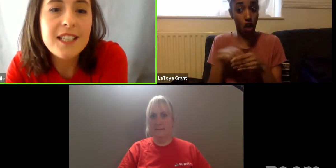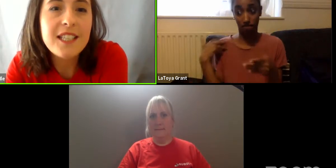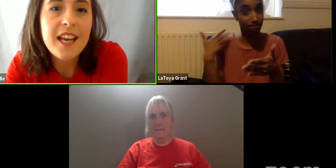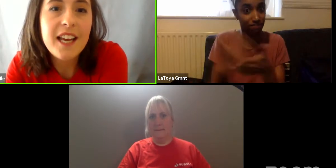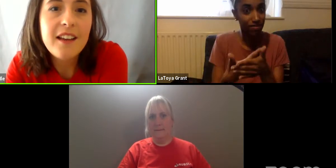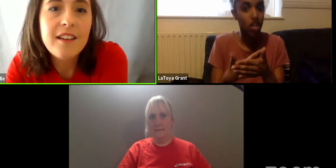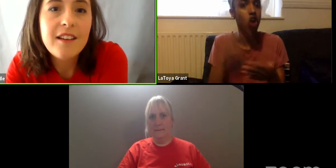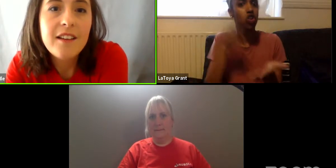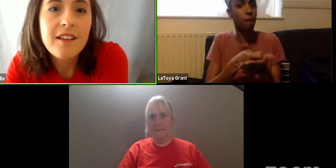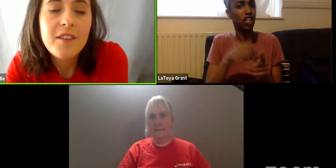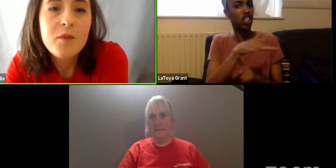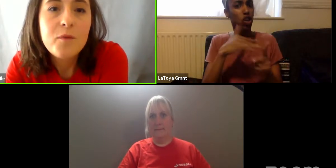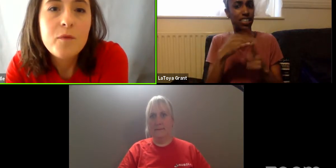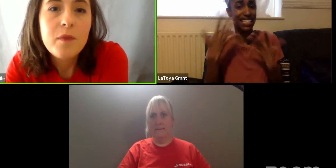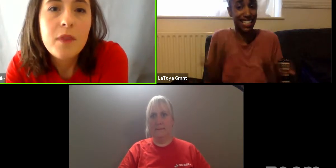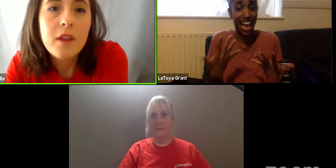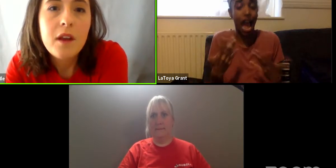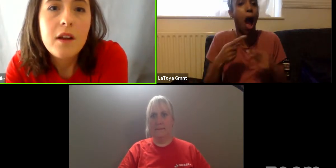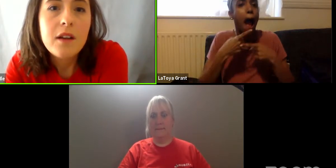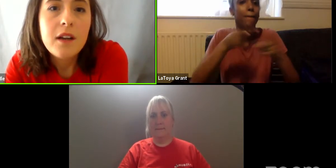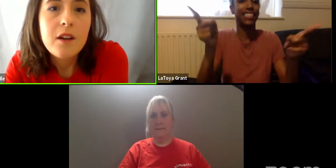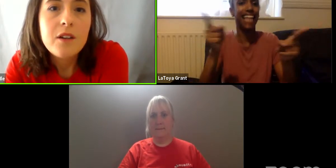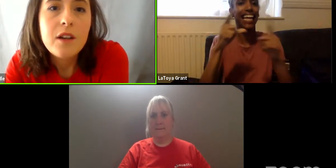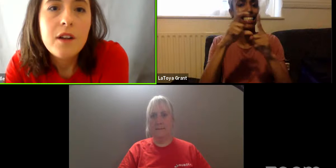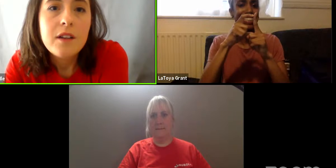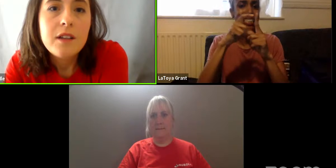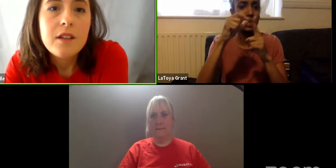launched last year.